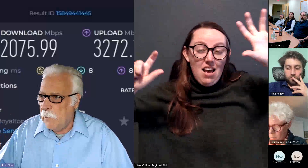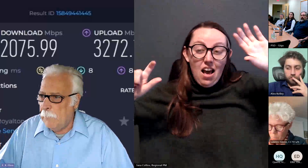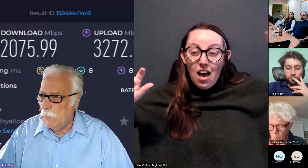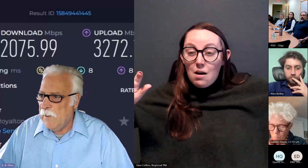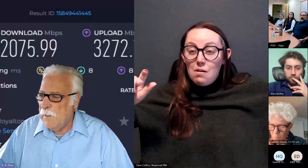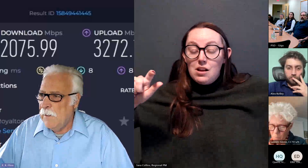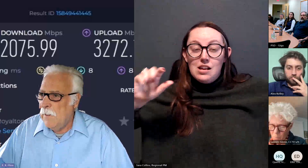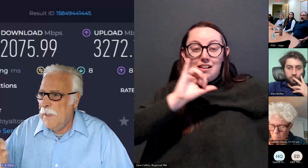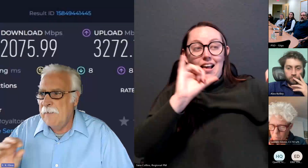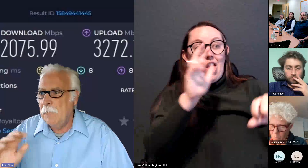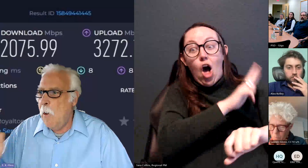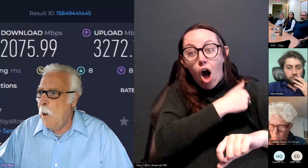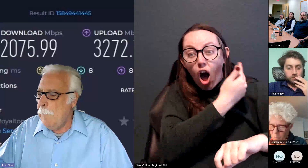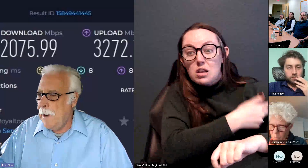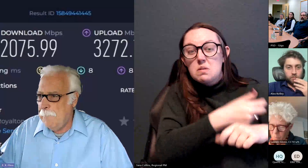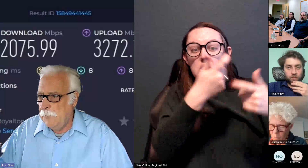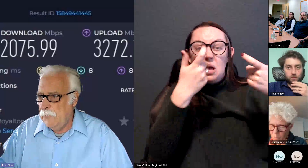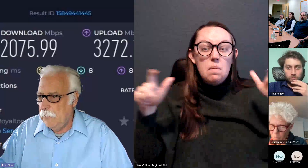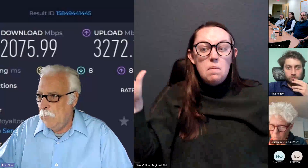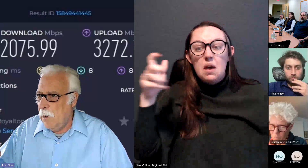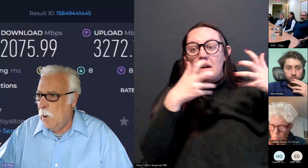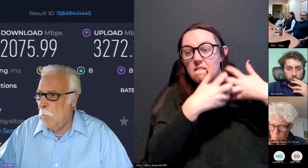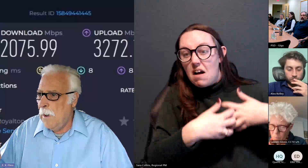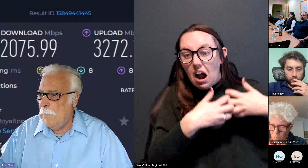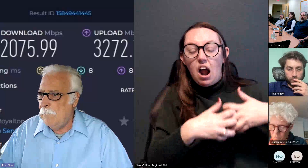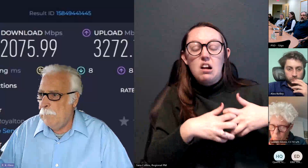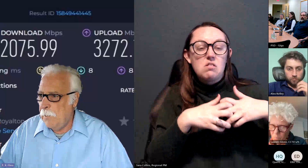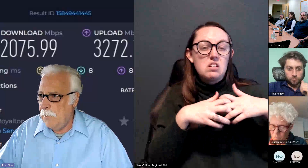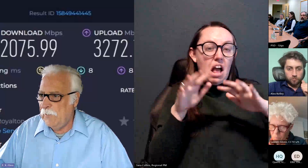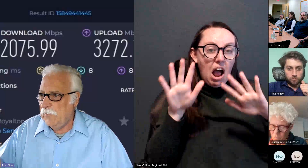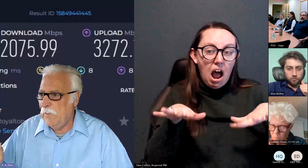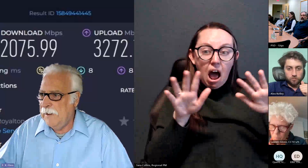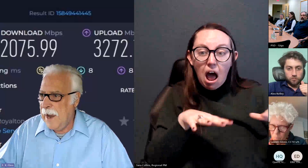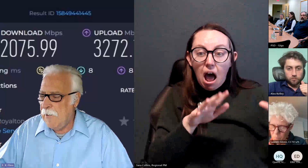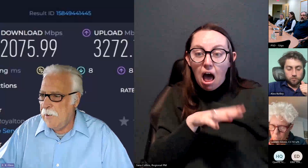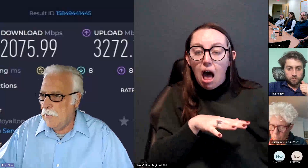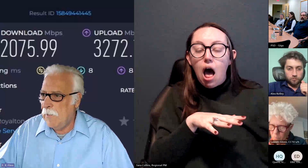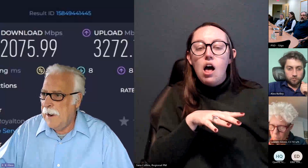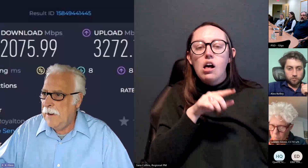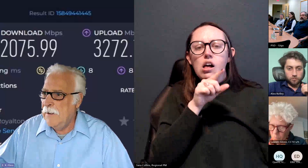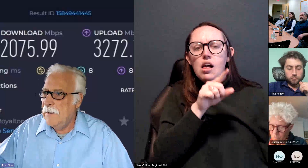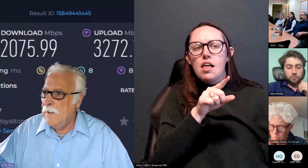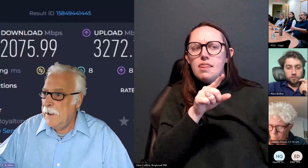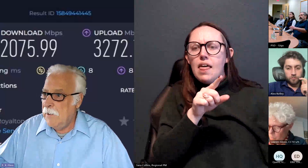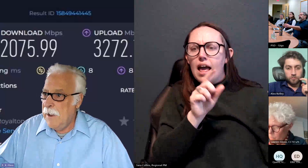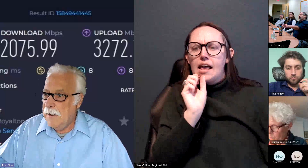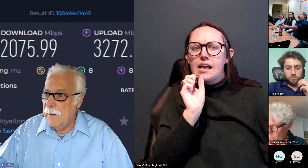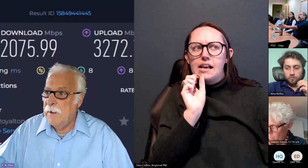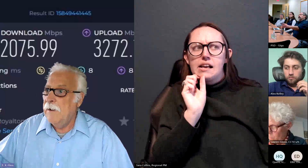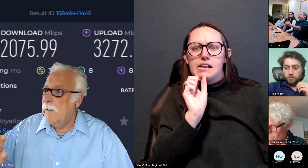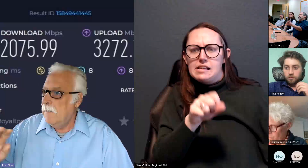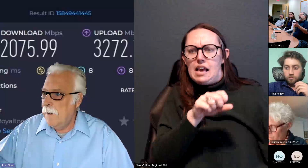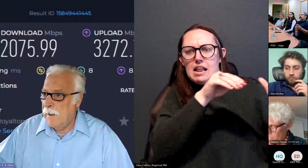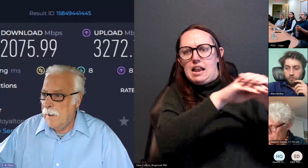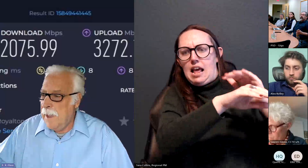manufacturing firms, they have long been able to go and purchase carrier grade